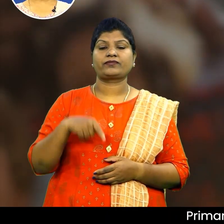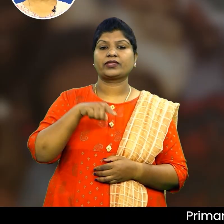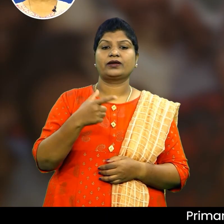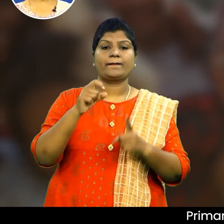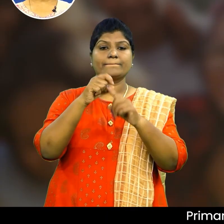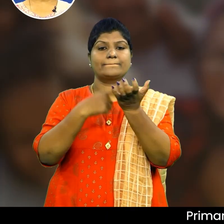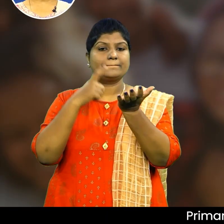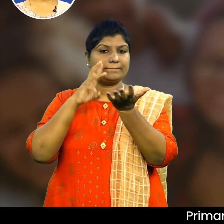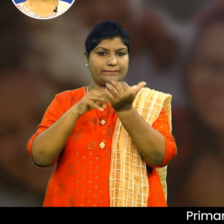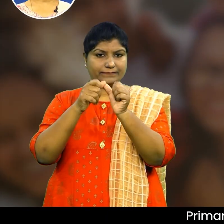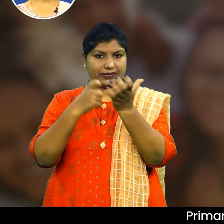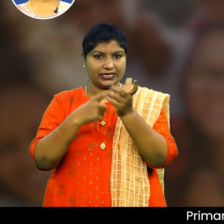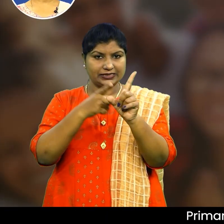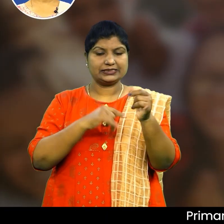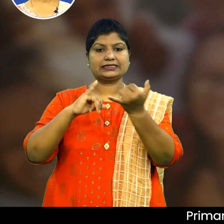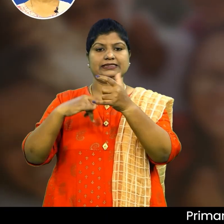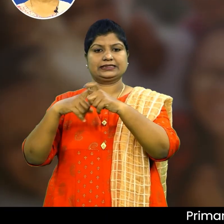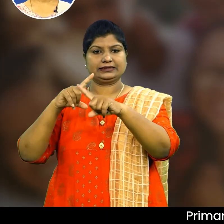Primary sex characteristics.